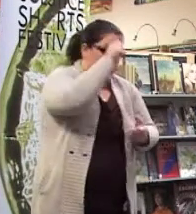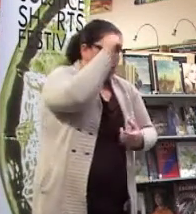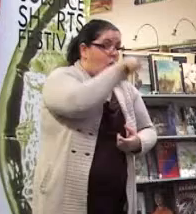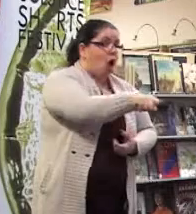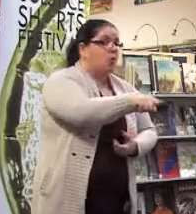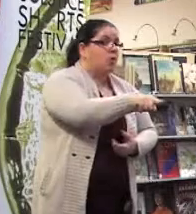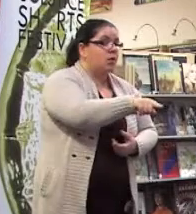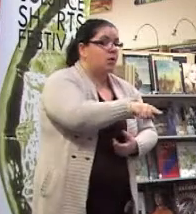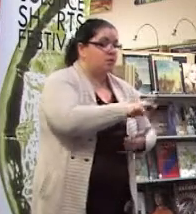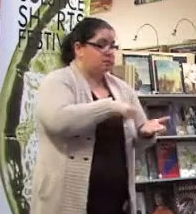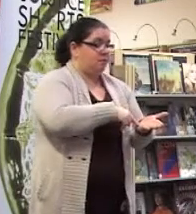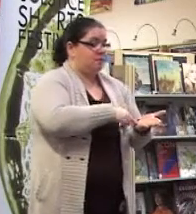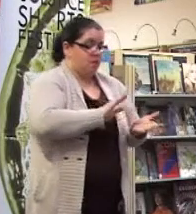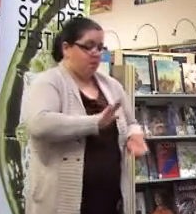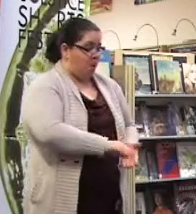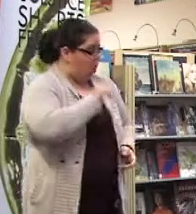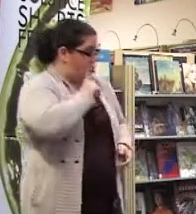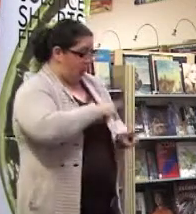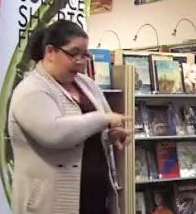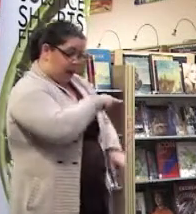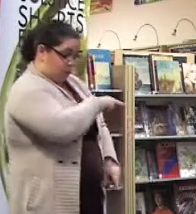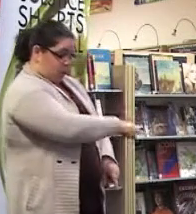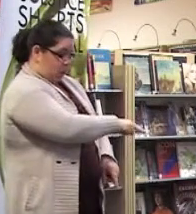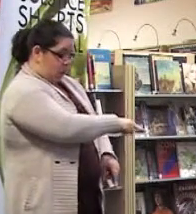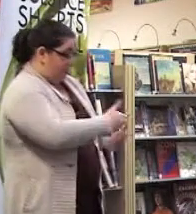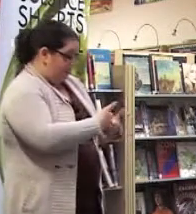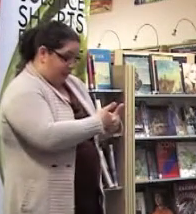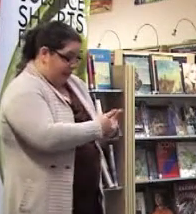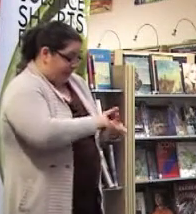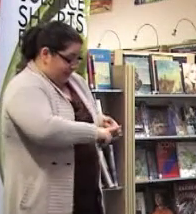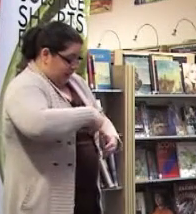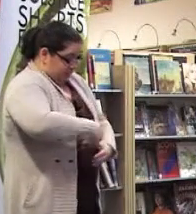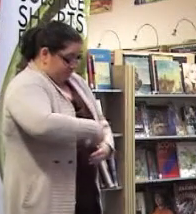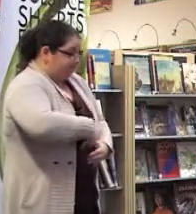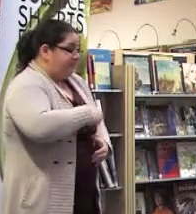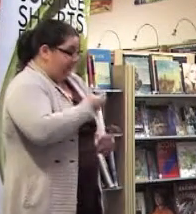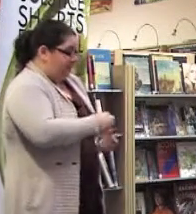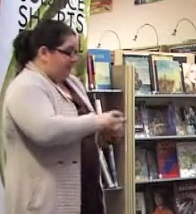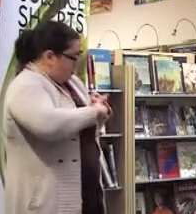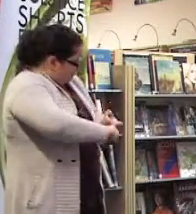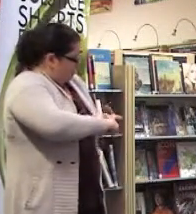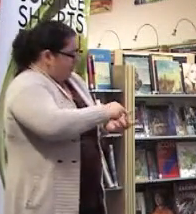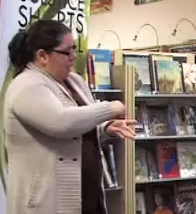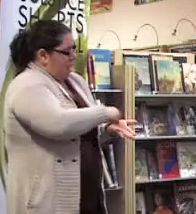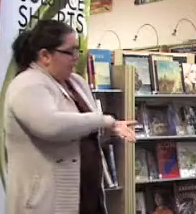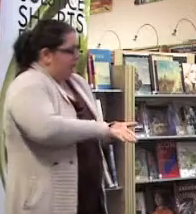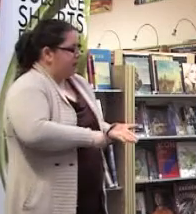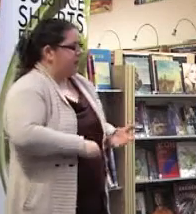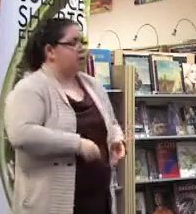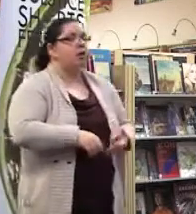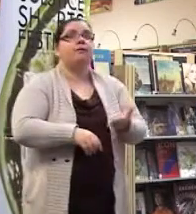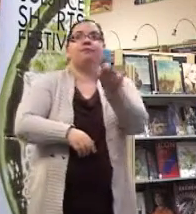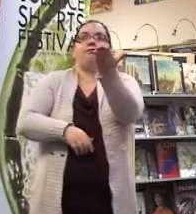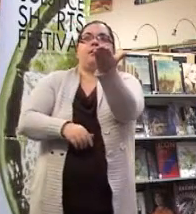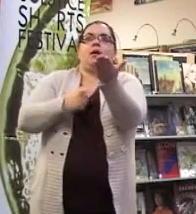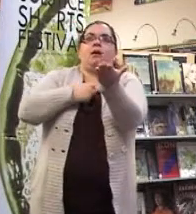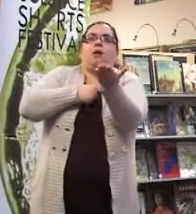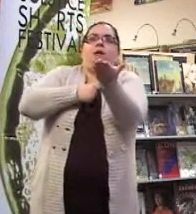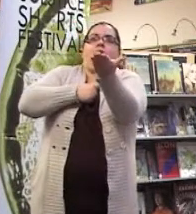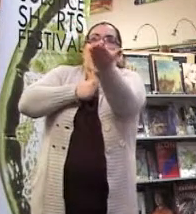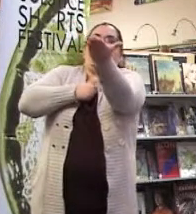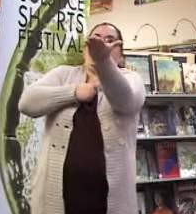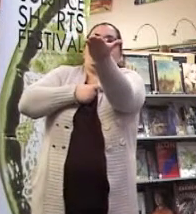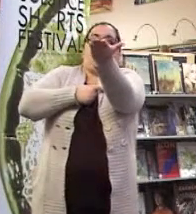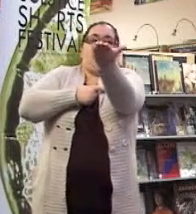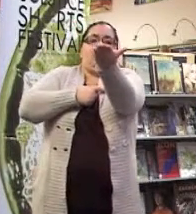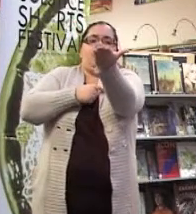says to Sonny, even on a little girl like you, even on a baby still in the womb. Sonny stretches out her arm to him fearfully,